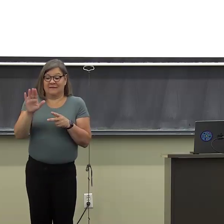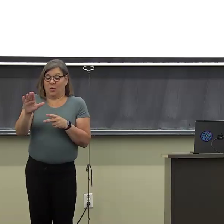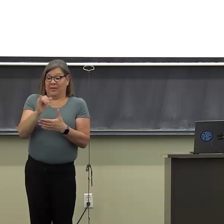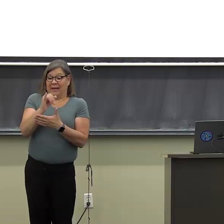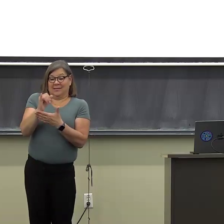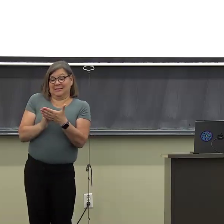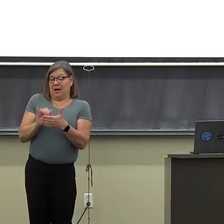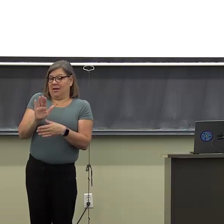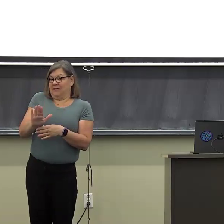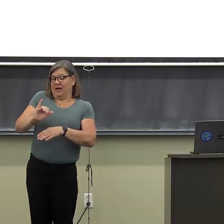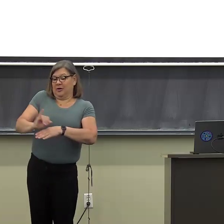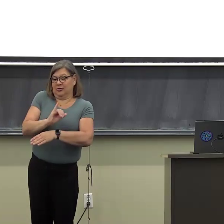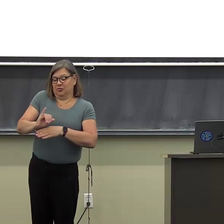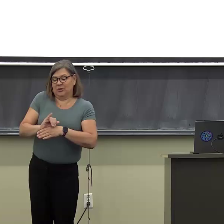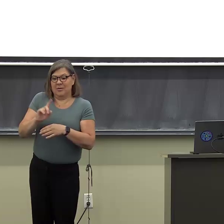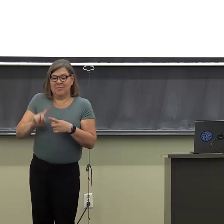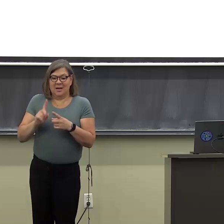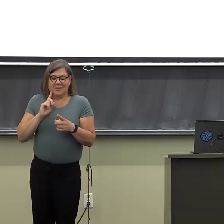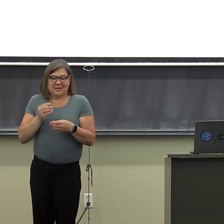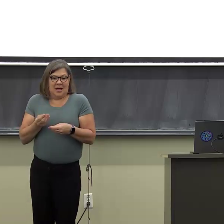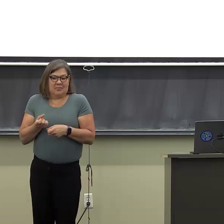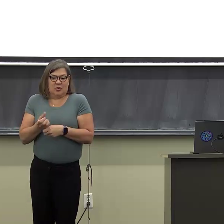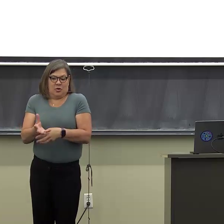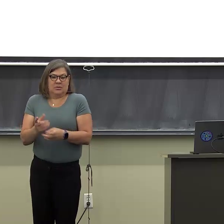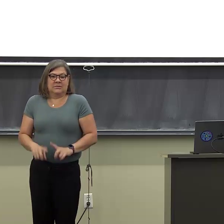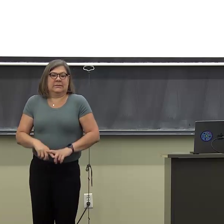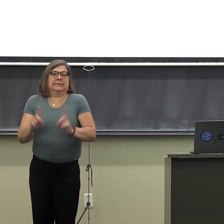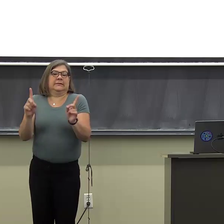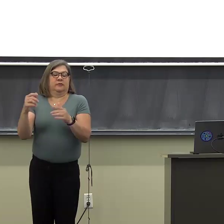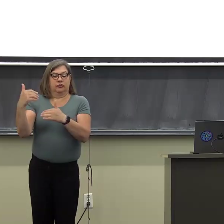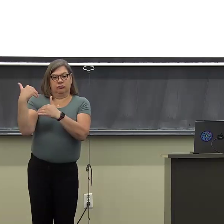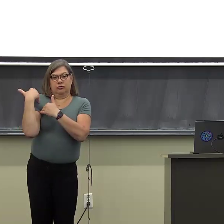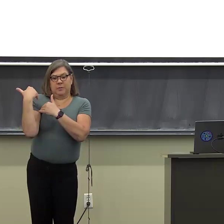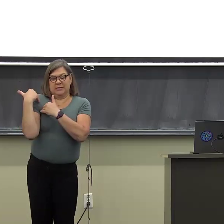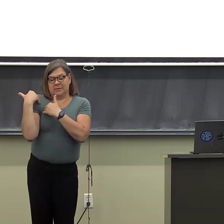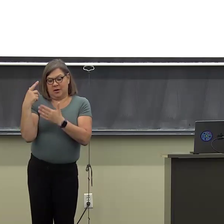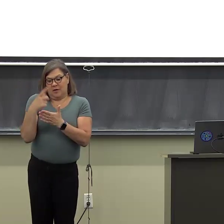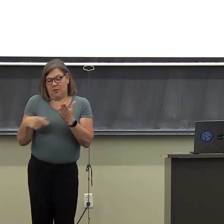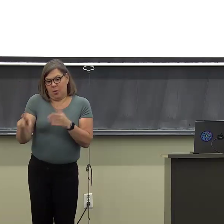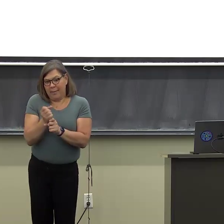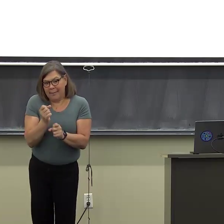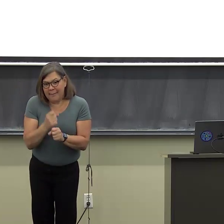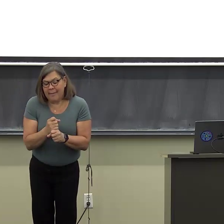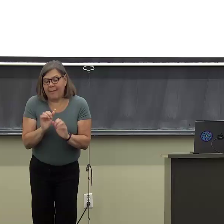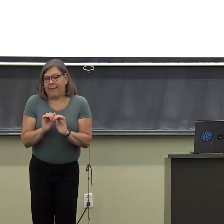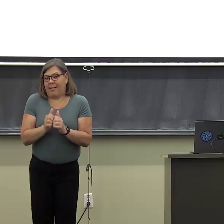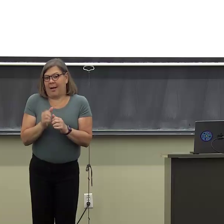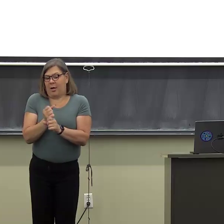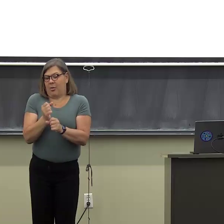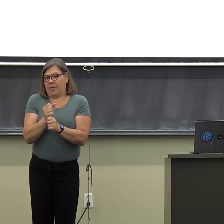because that brings a different responsibility into what you make and how you make